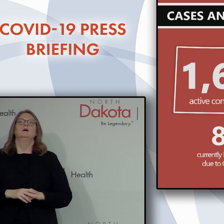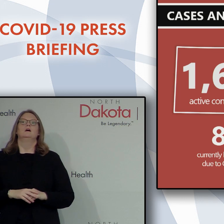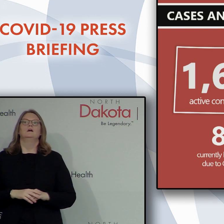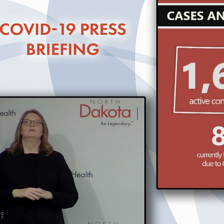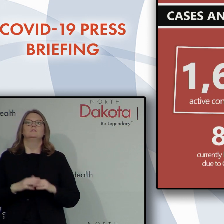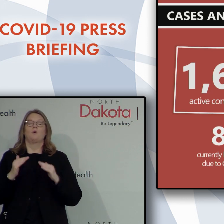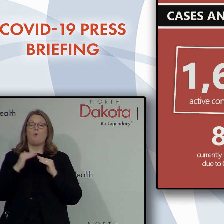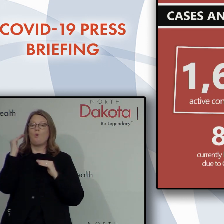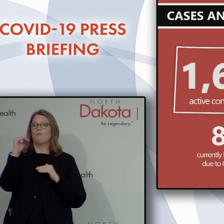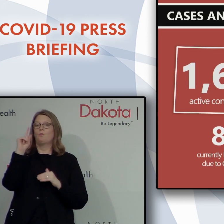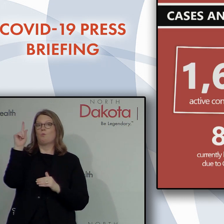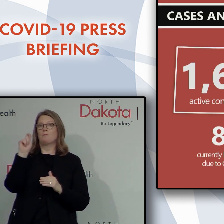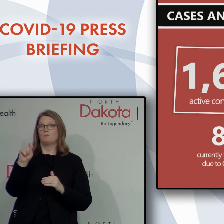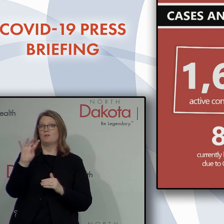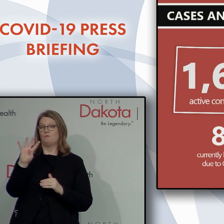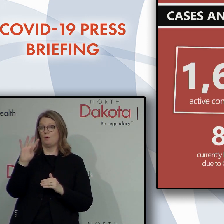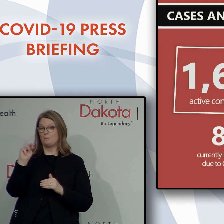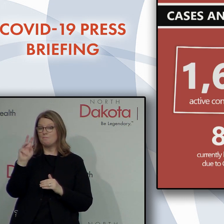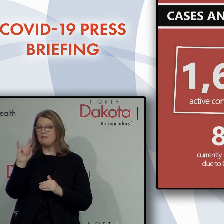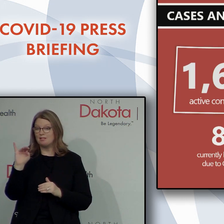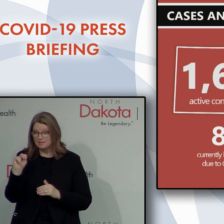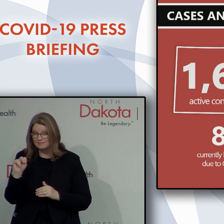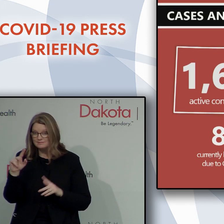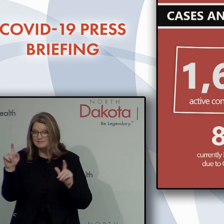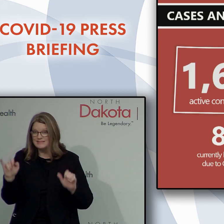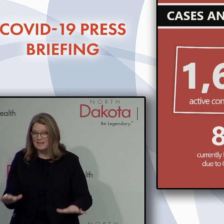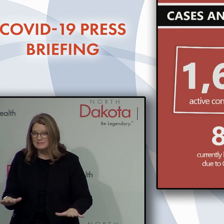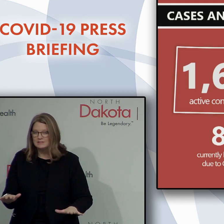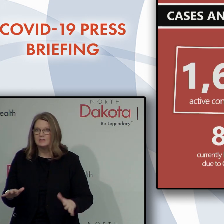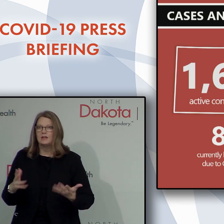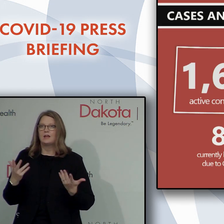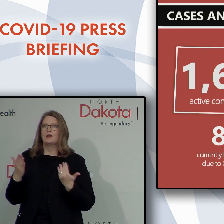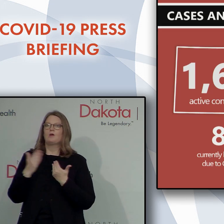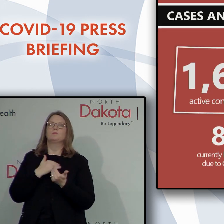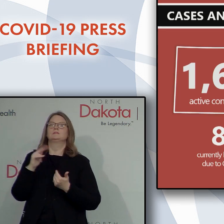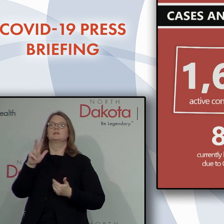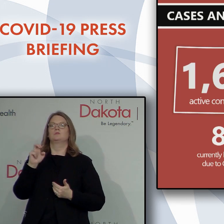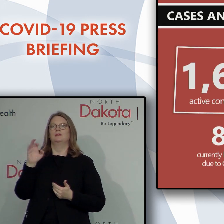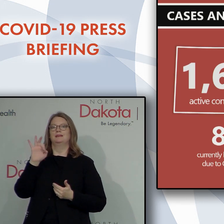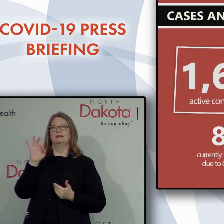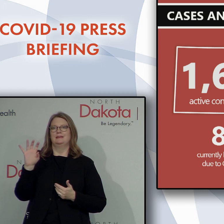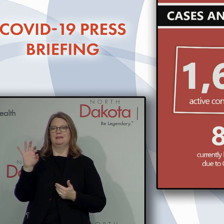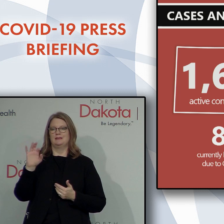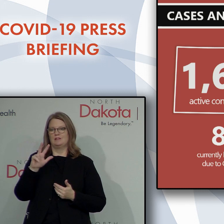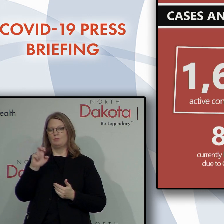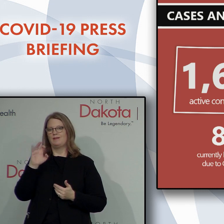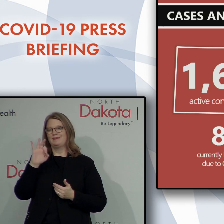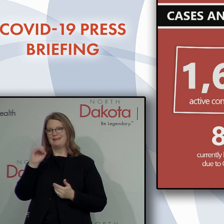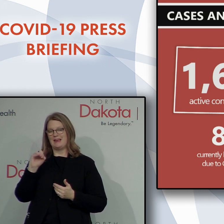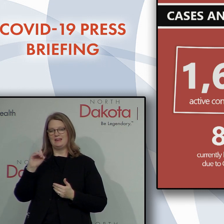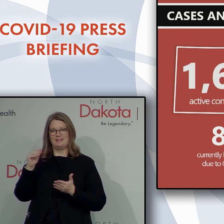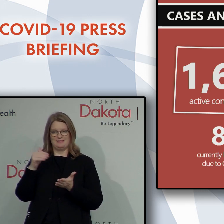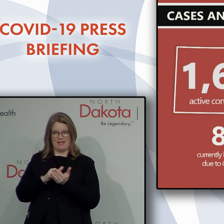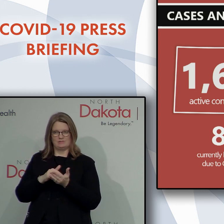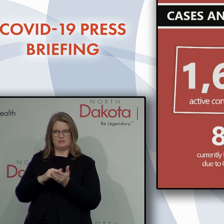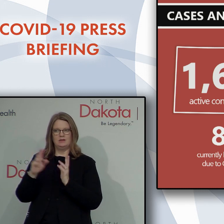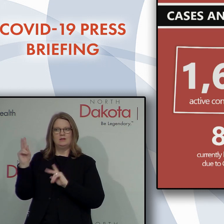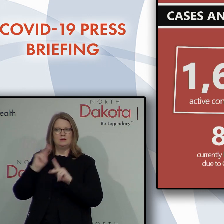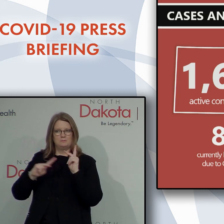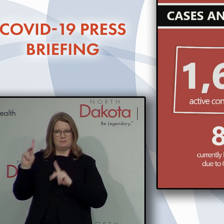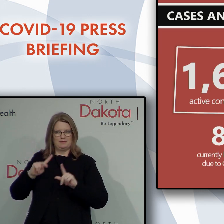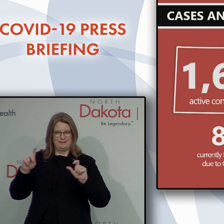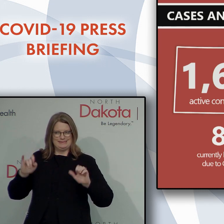completed over 1.4 million tests, and over close to 390,000 individual North Dakotans have been